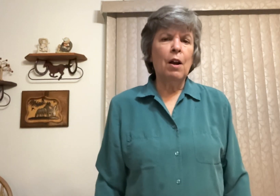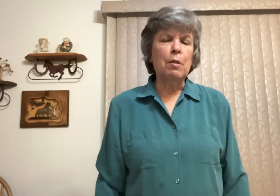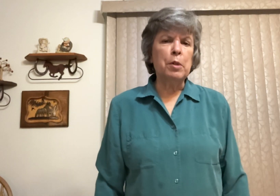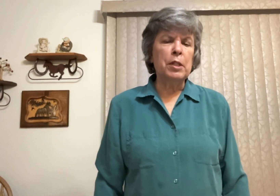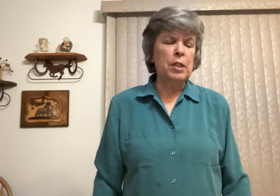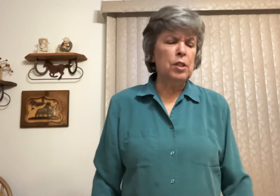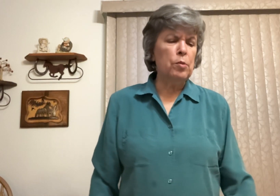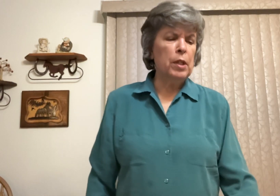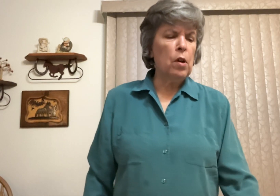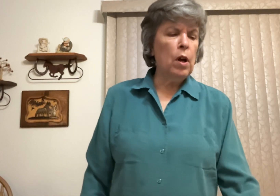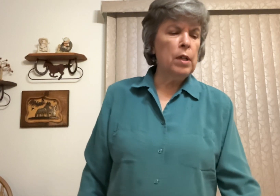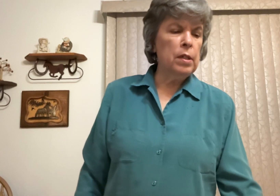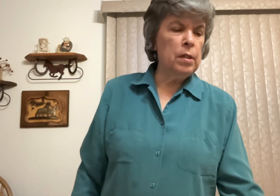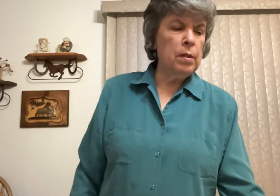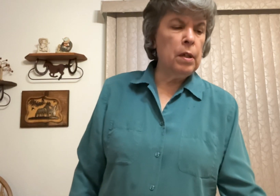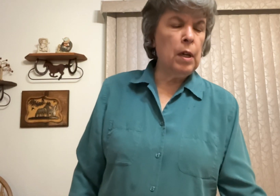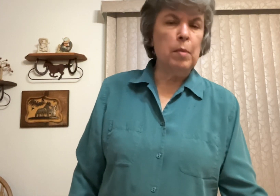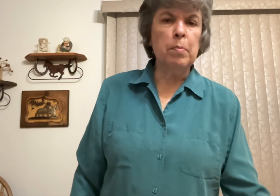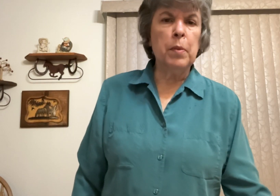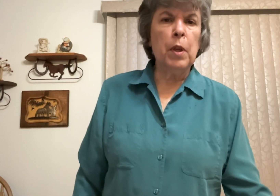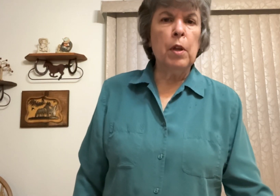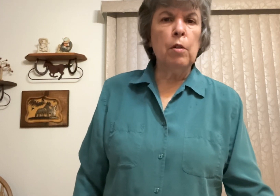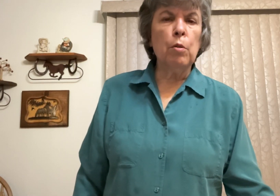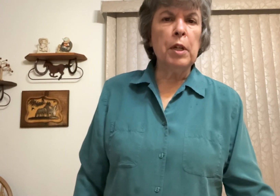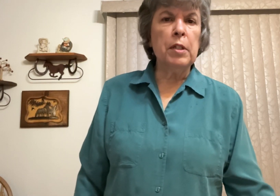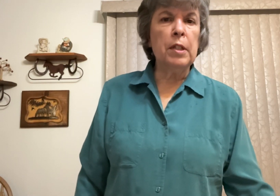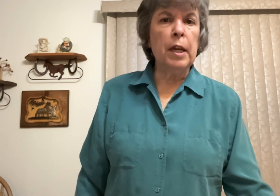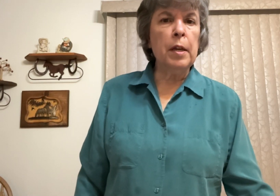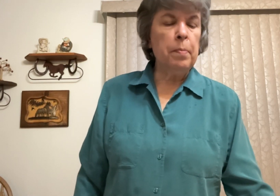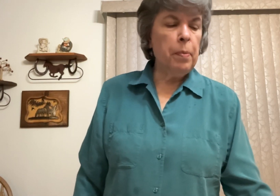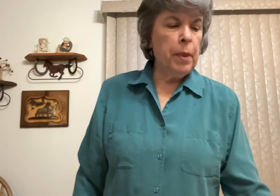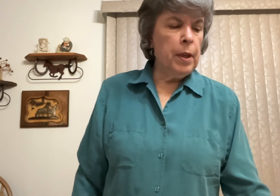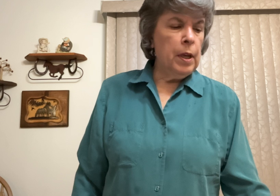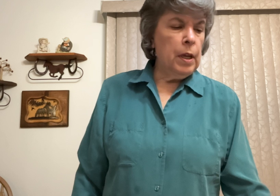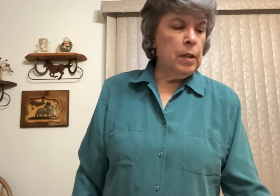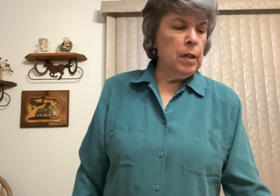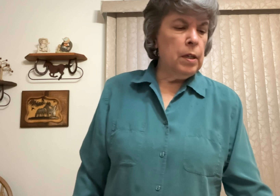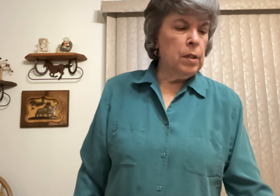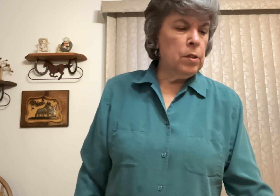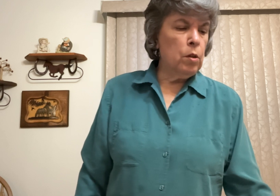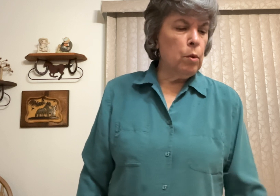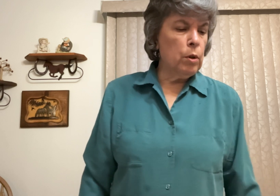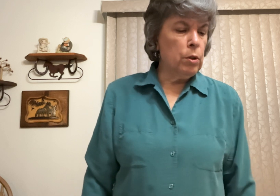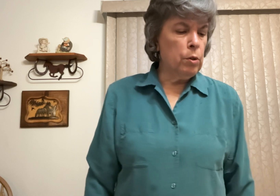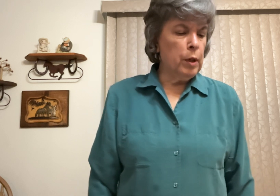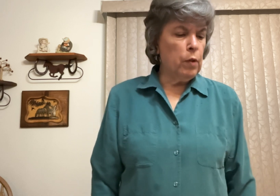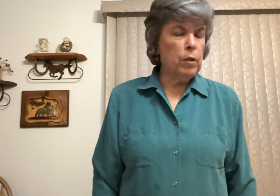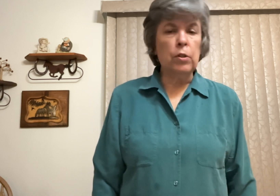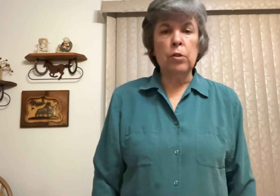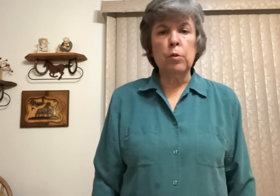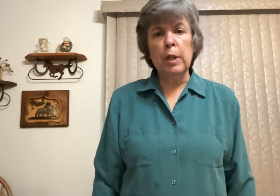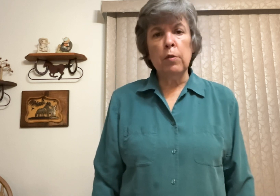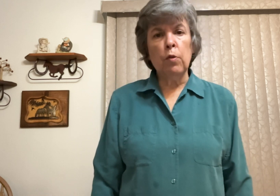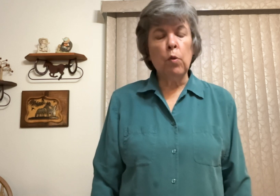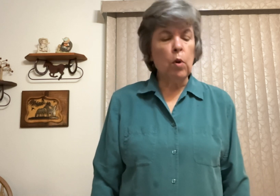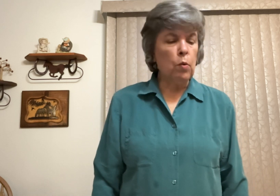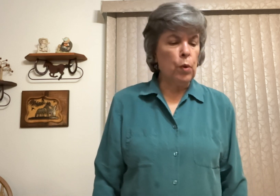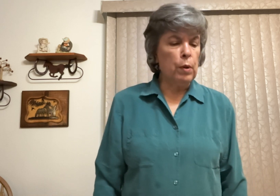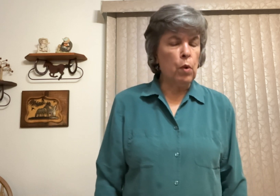All right, we're continuing on Glorious Day. And so we're doing verses 3 and 4. We won't